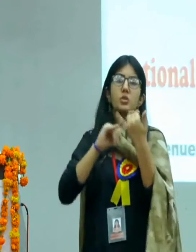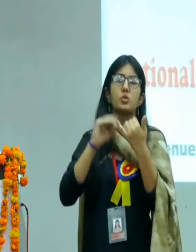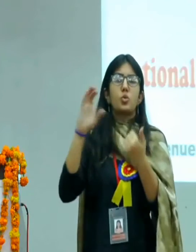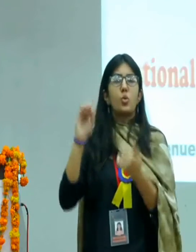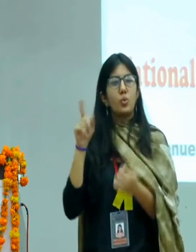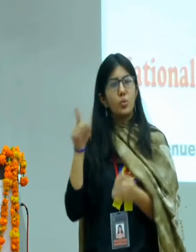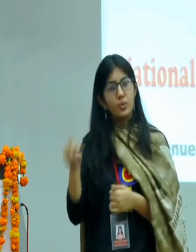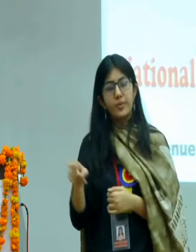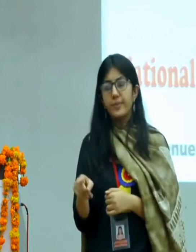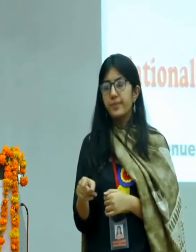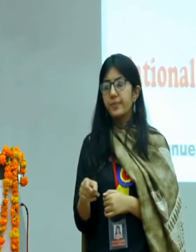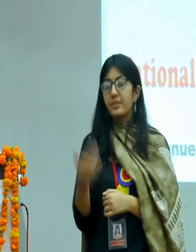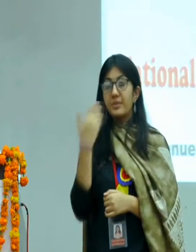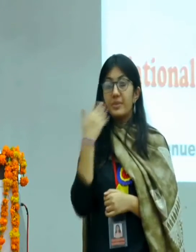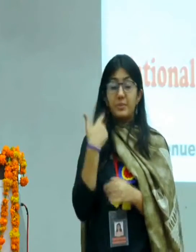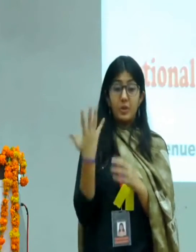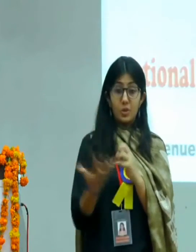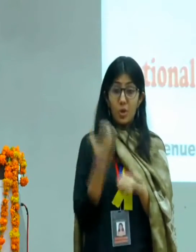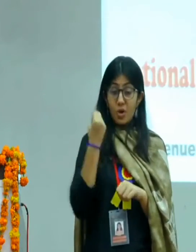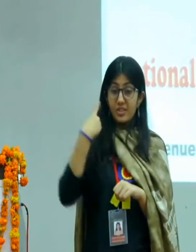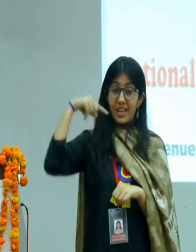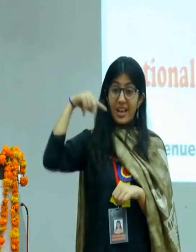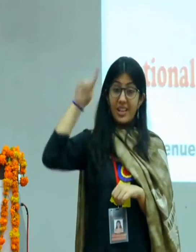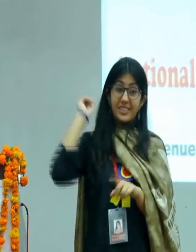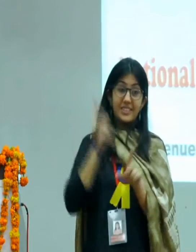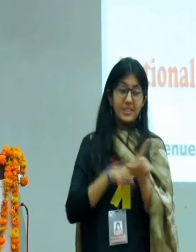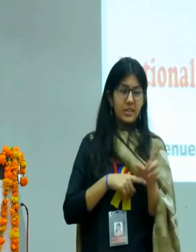When we got challenged last year